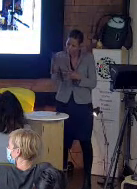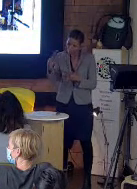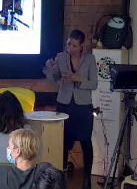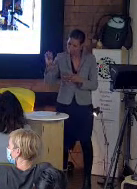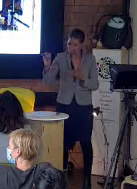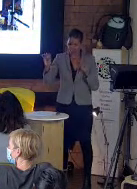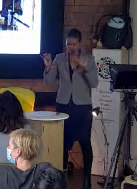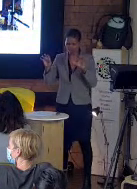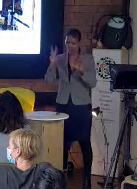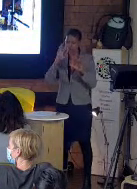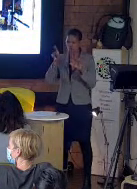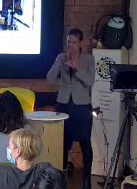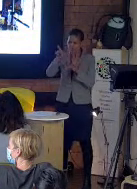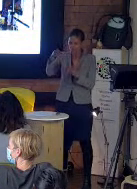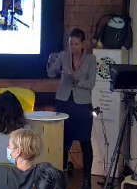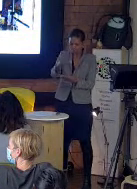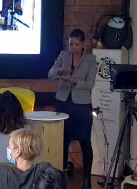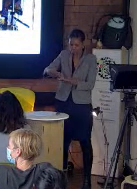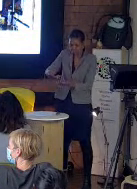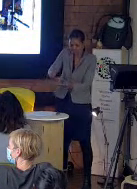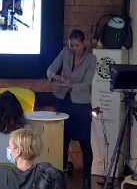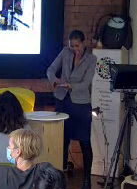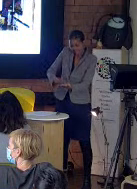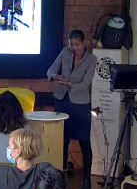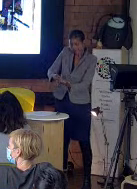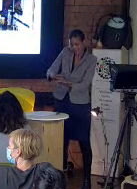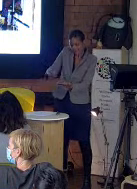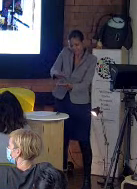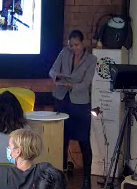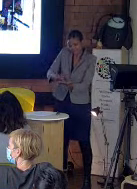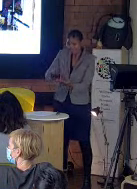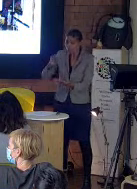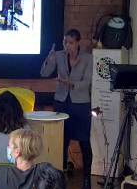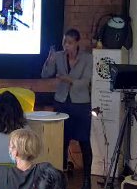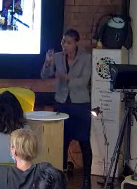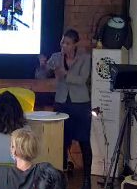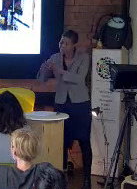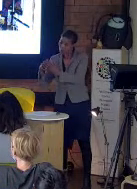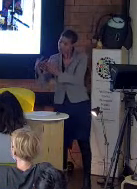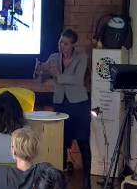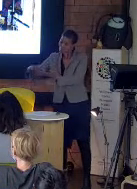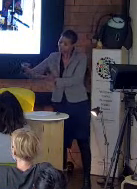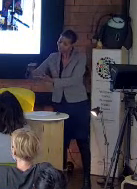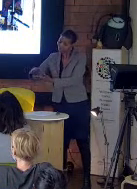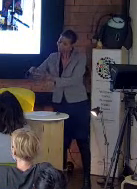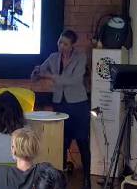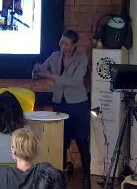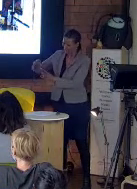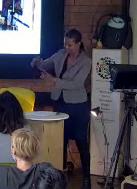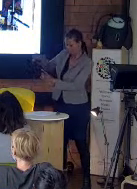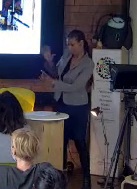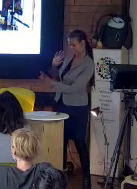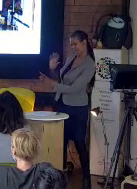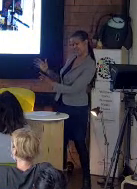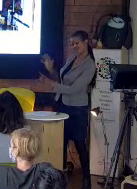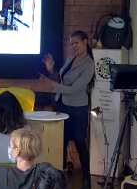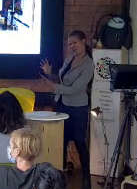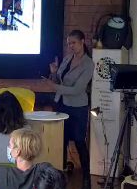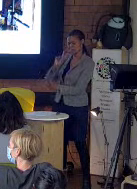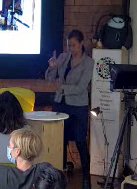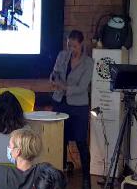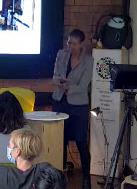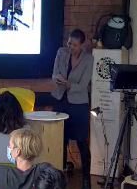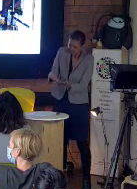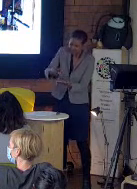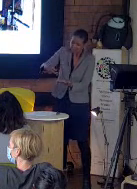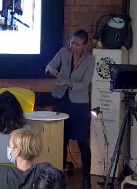especially on the first one with the poetry, that was sort of behind the poet. Is there any scope to